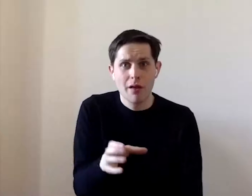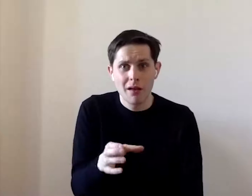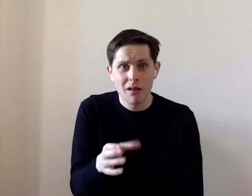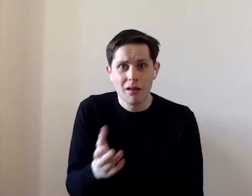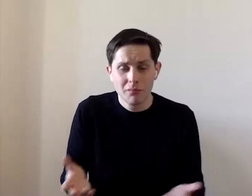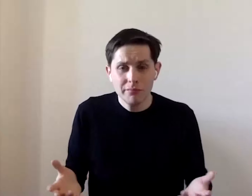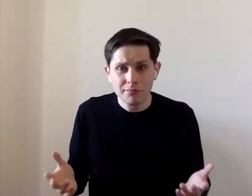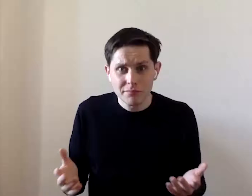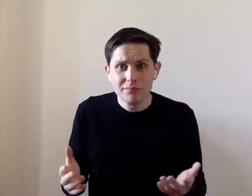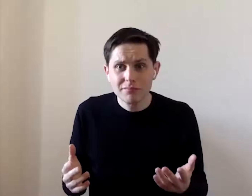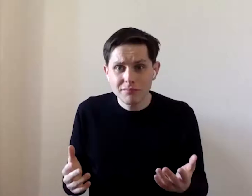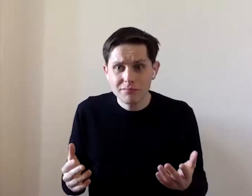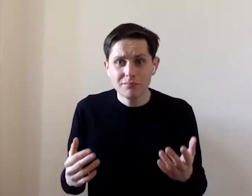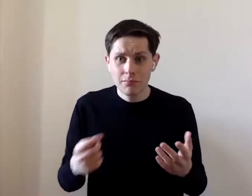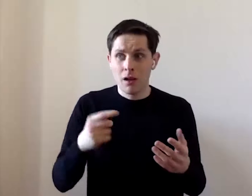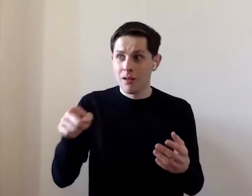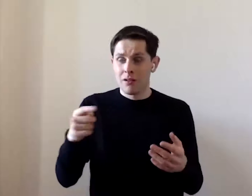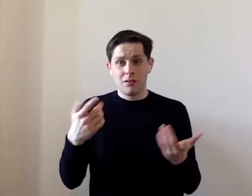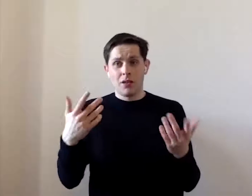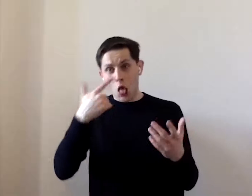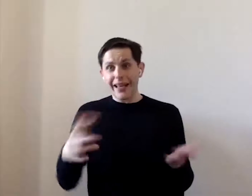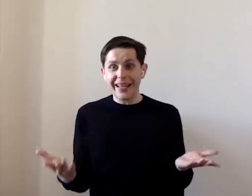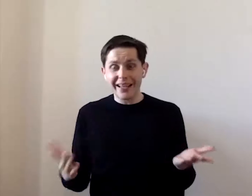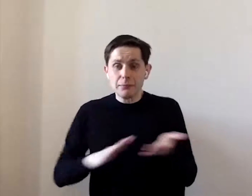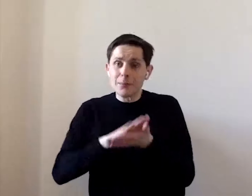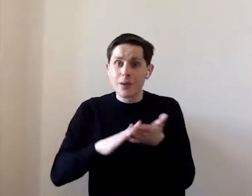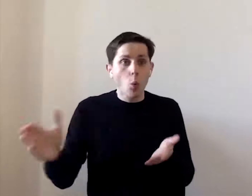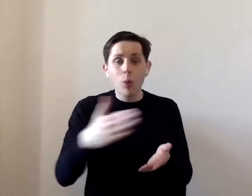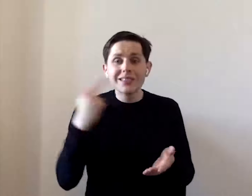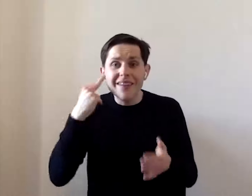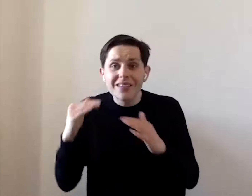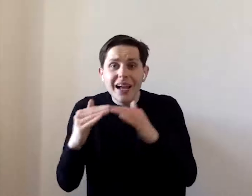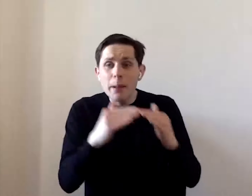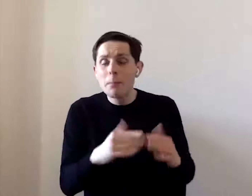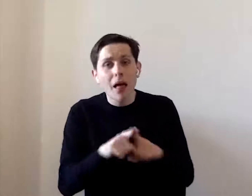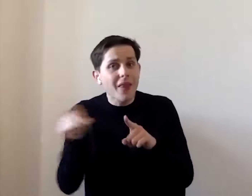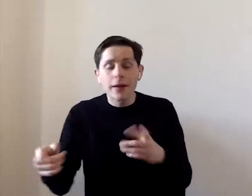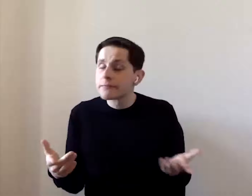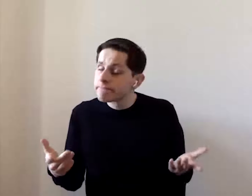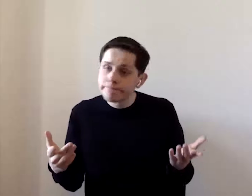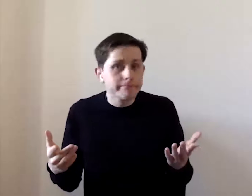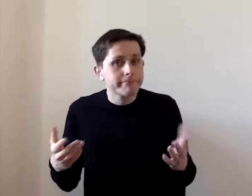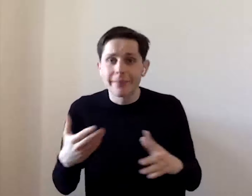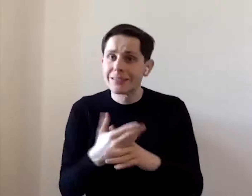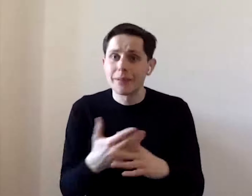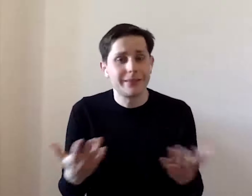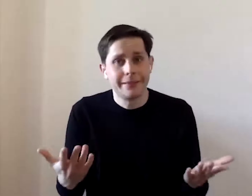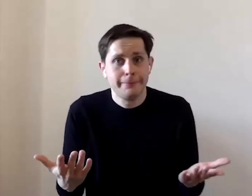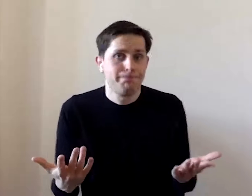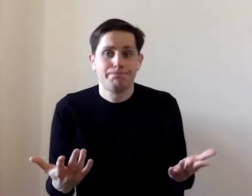first step. You need someone to give you an opportunity, and you need the funding there and interpreters there. So that's it's